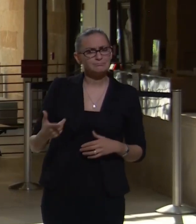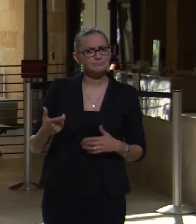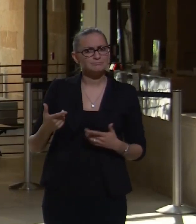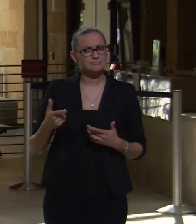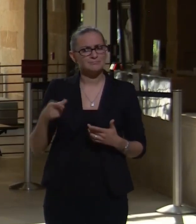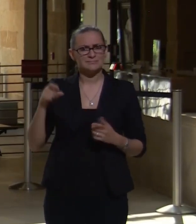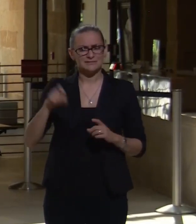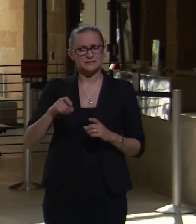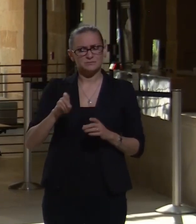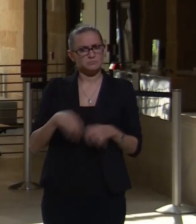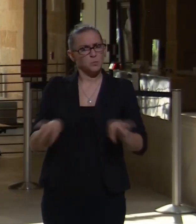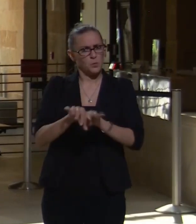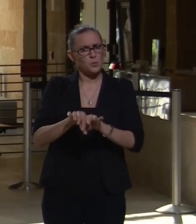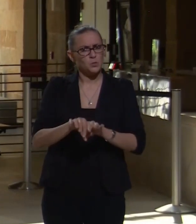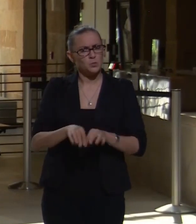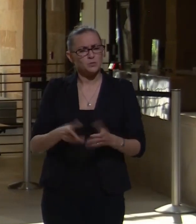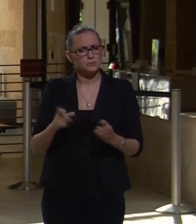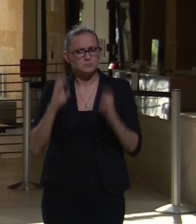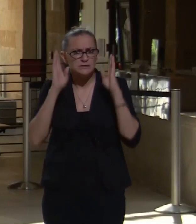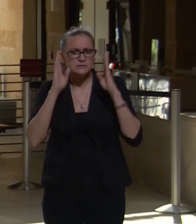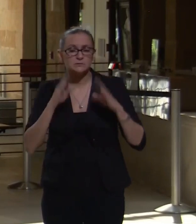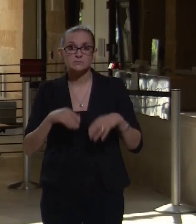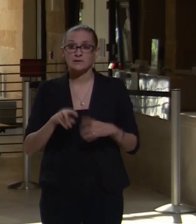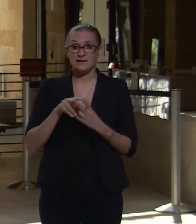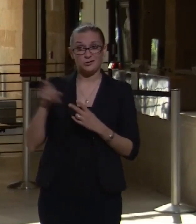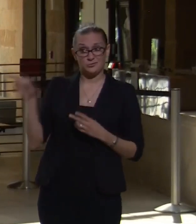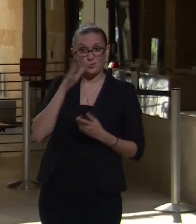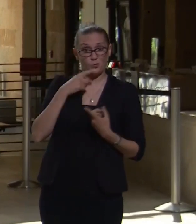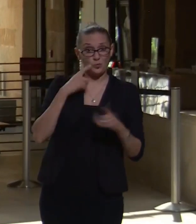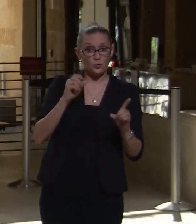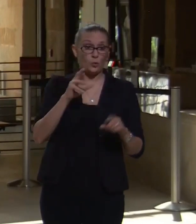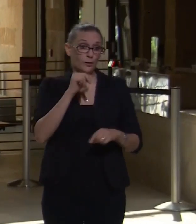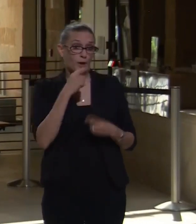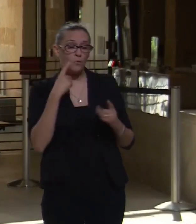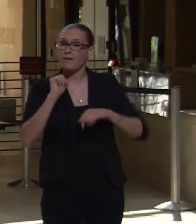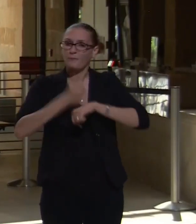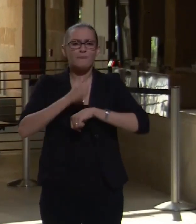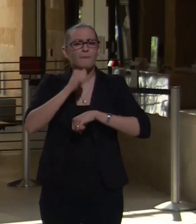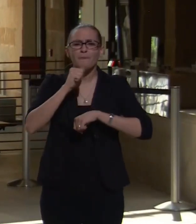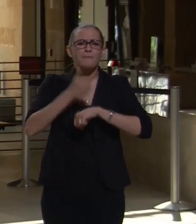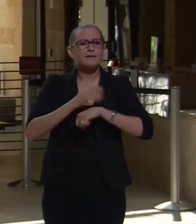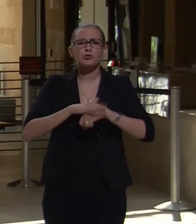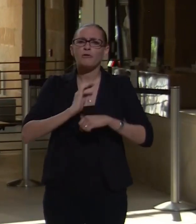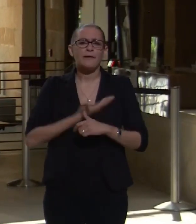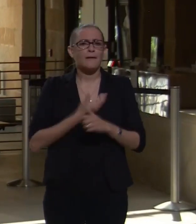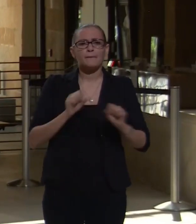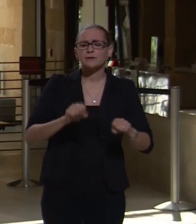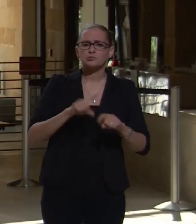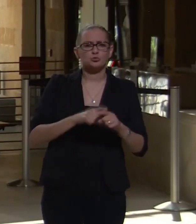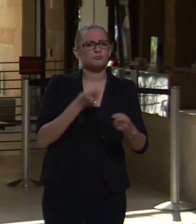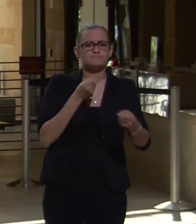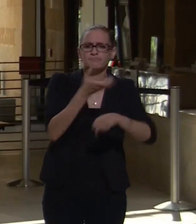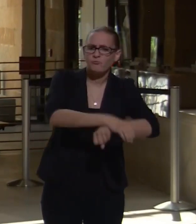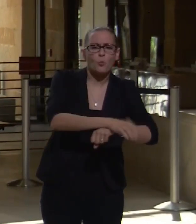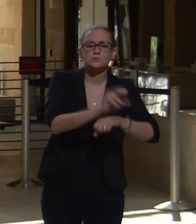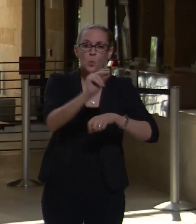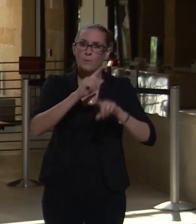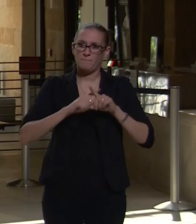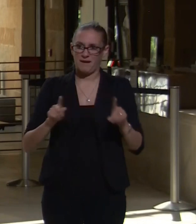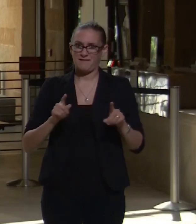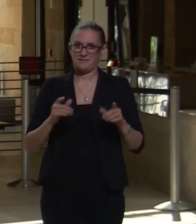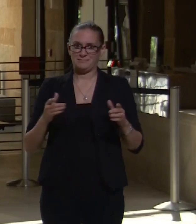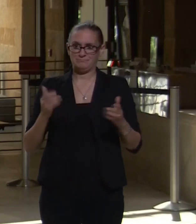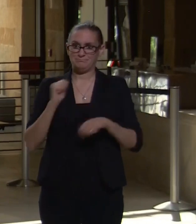that this should be top of mind. This either works or it doesn't work, not based on our ability to enforce it, but based on